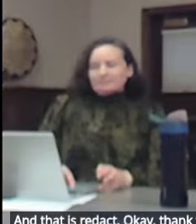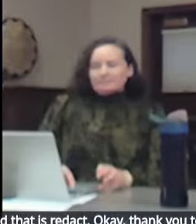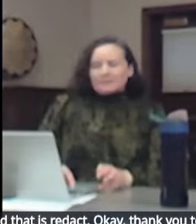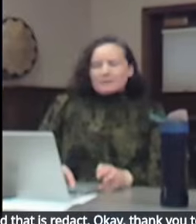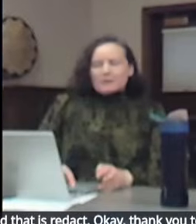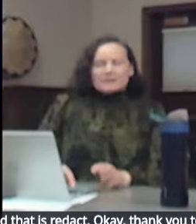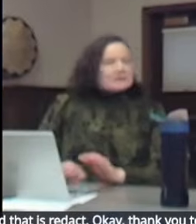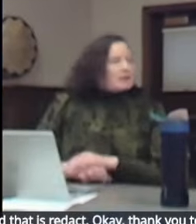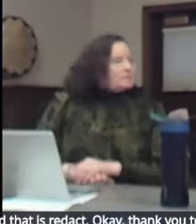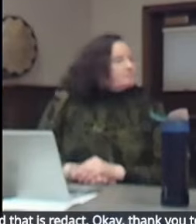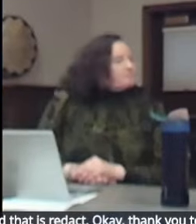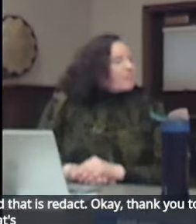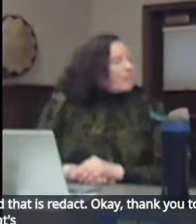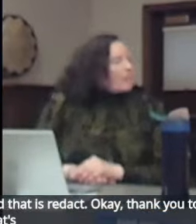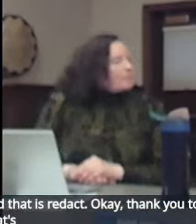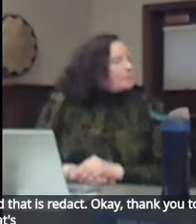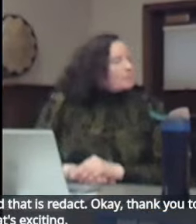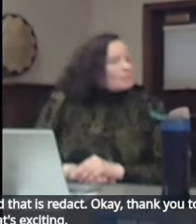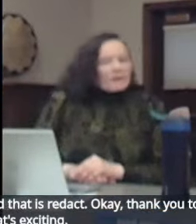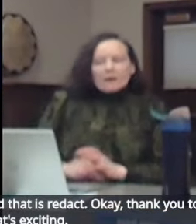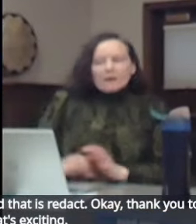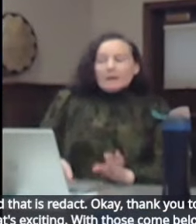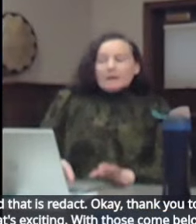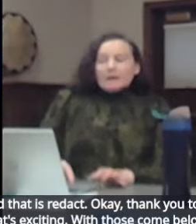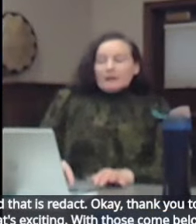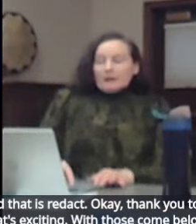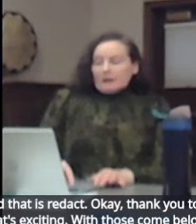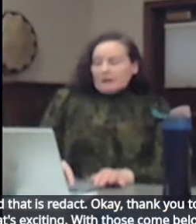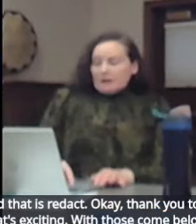That's exciting. Move those things along.